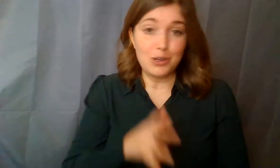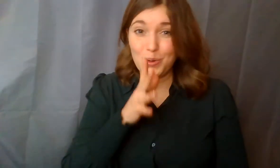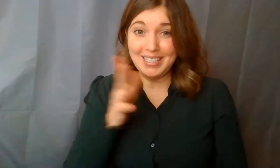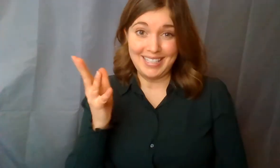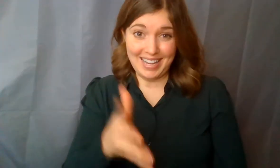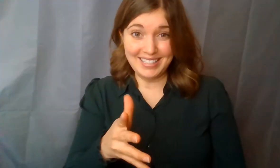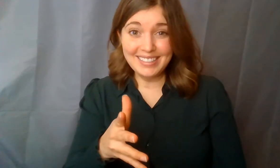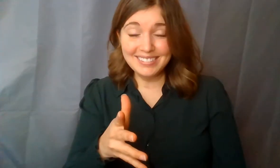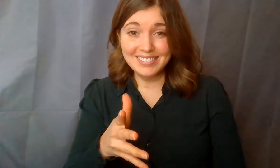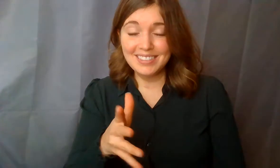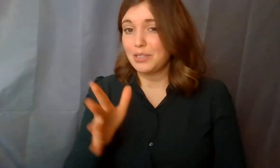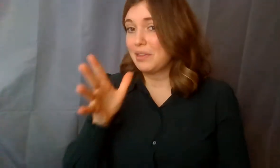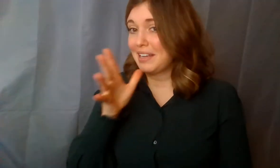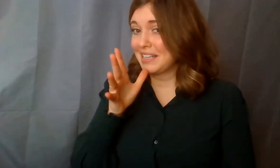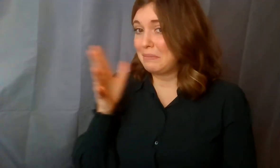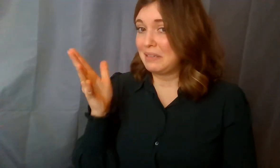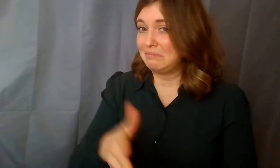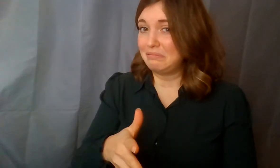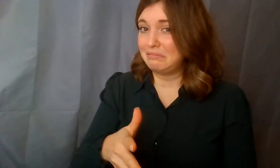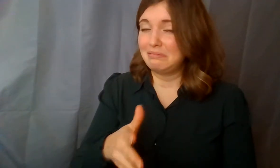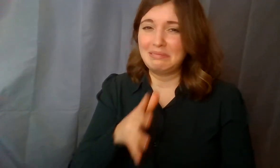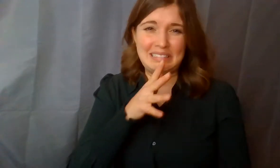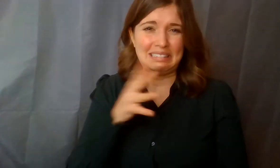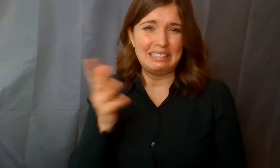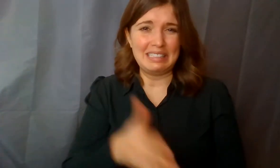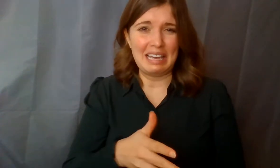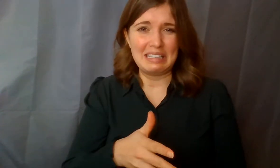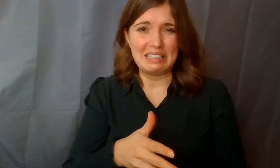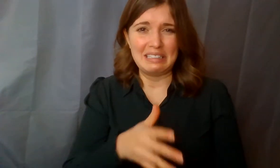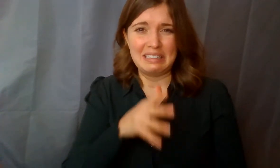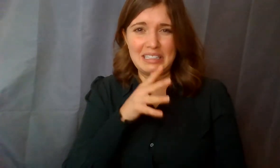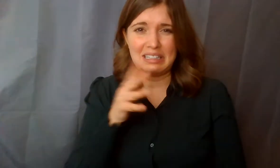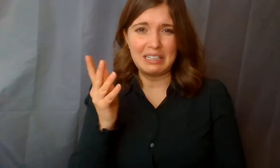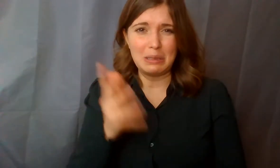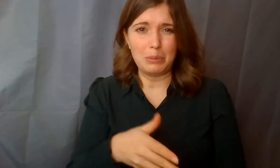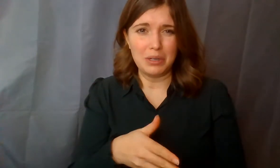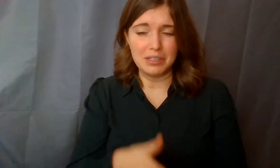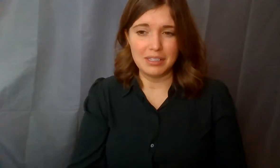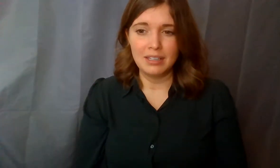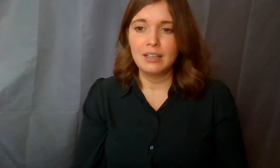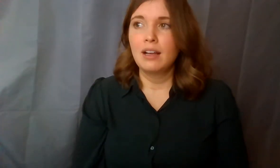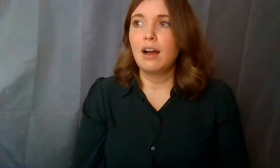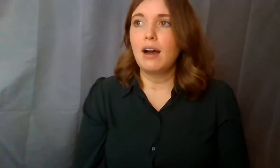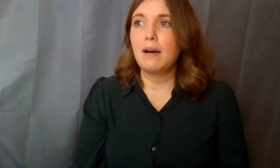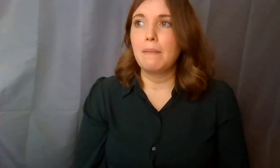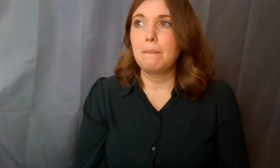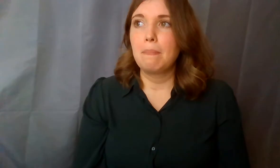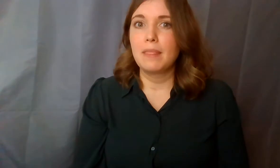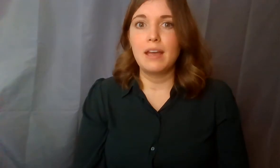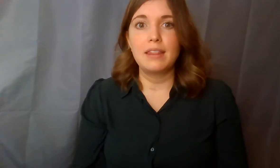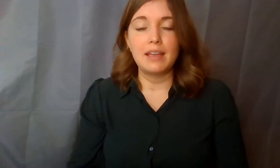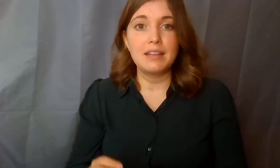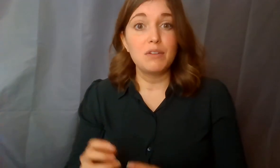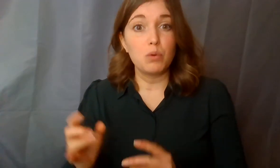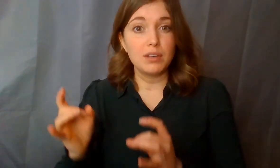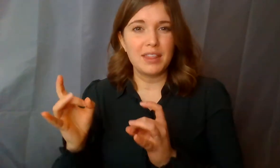you detest it. So that's coming, detest. That's the worst. And then even worse than